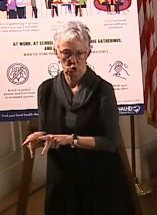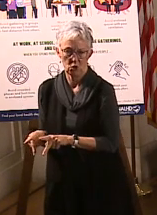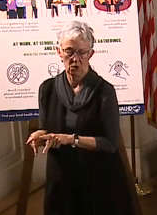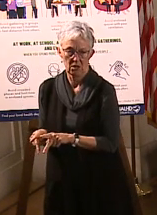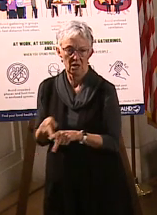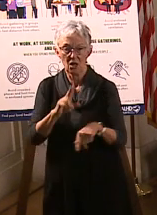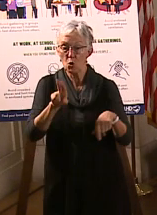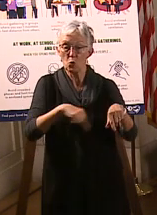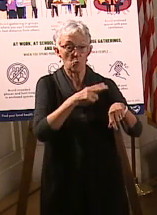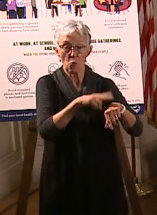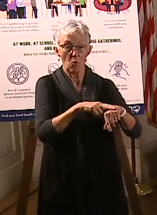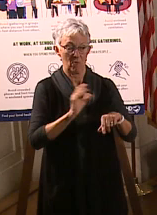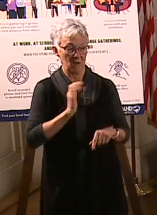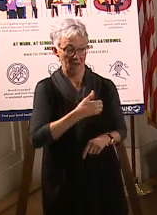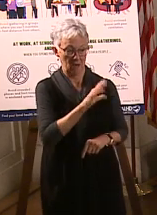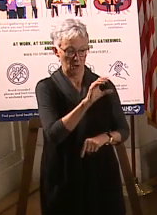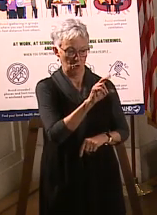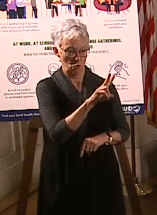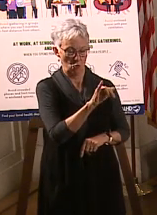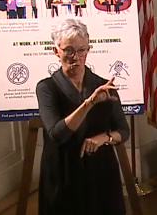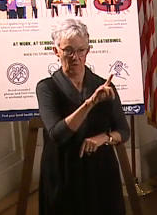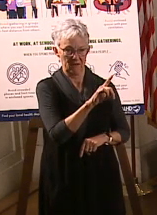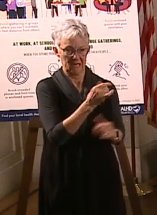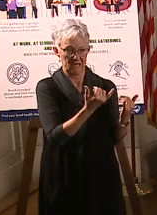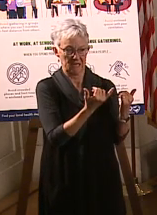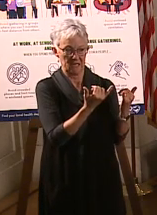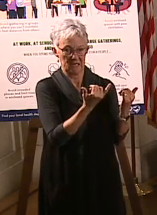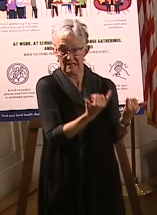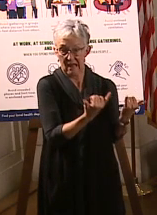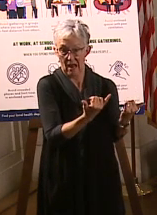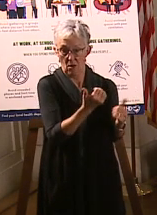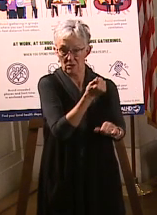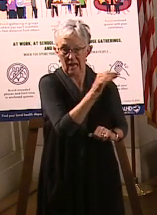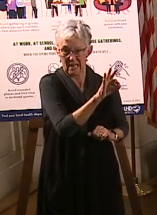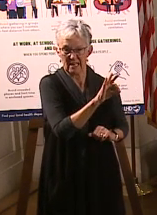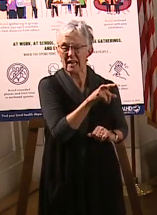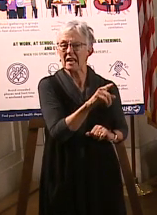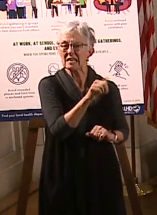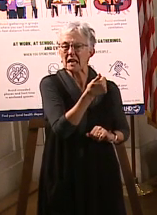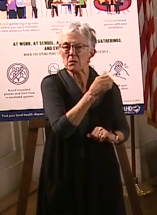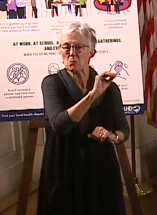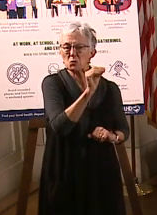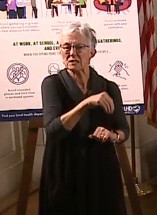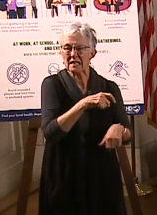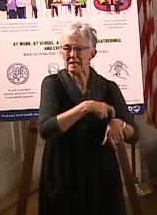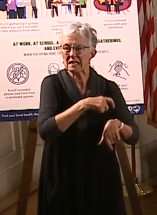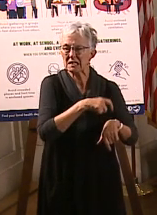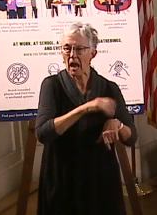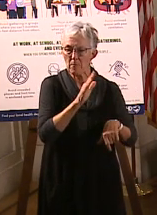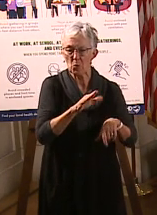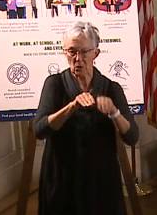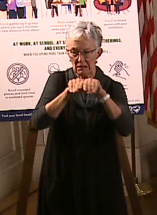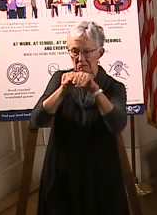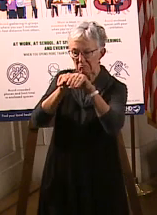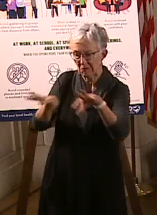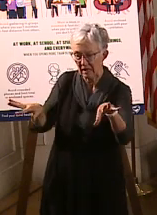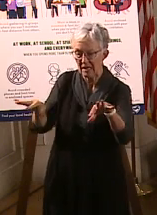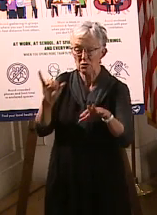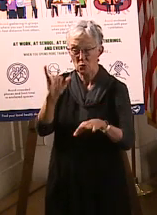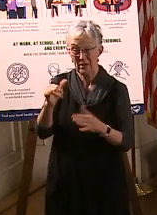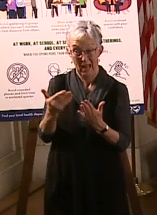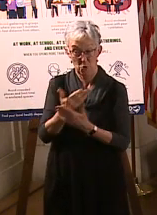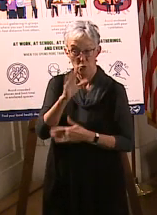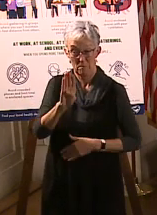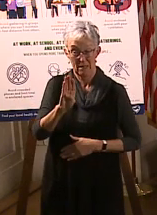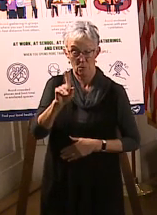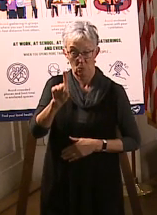normal SARS-CoV, it's a 10% transmission rate. So this new mutant UK strain, the B117